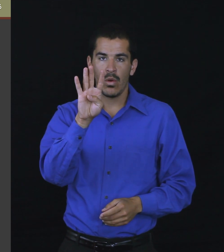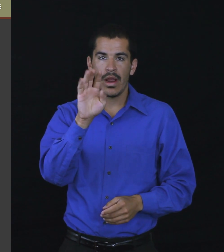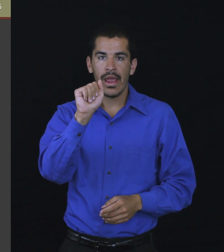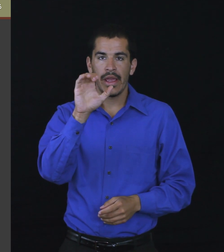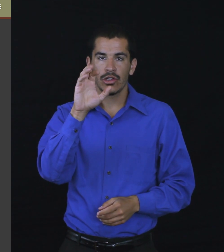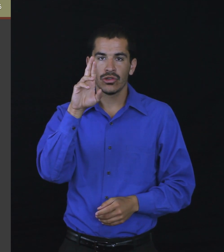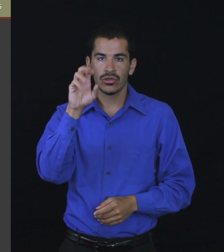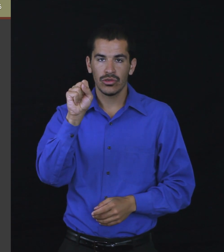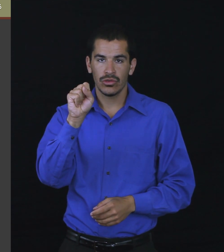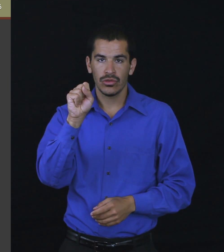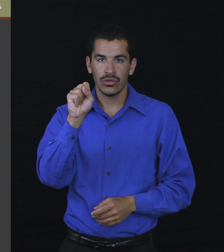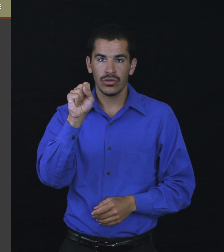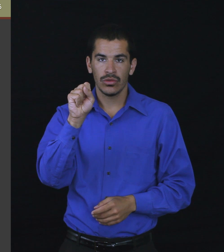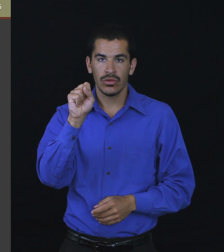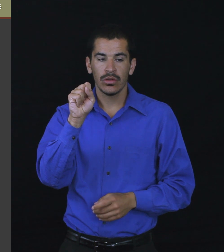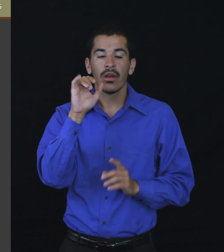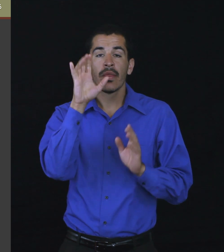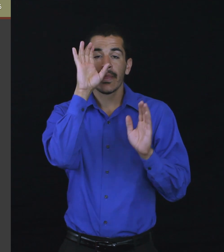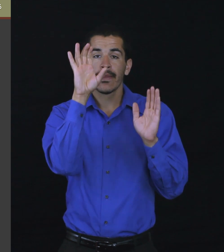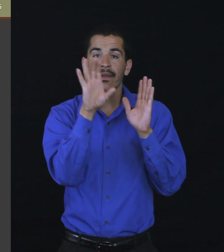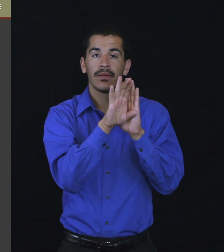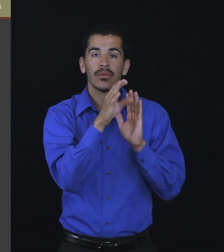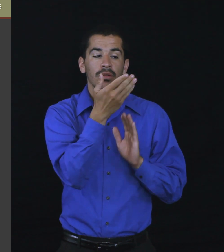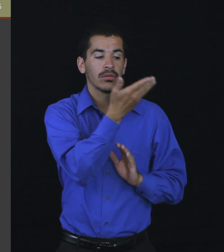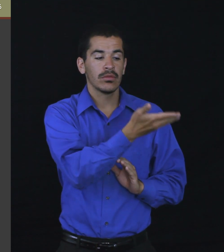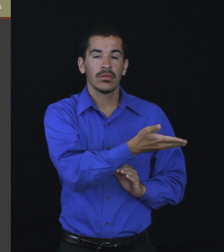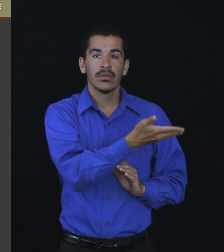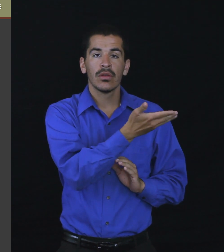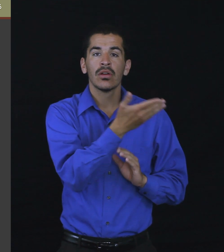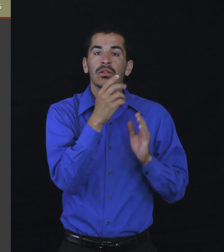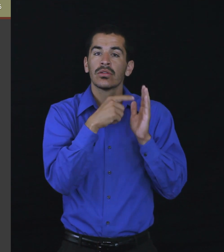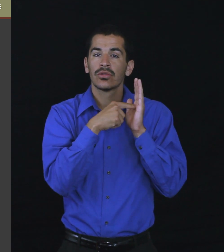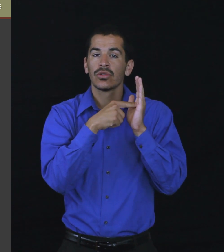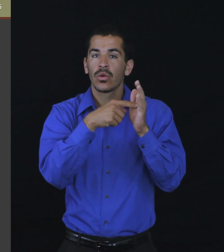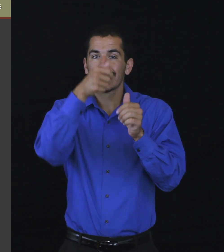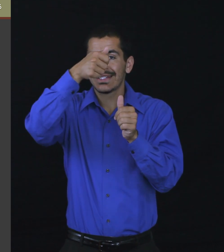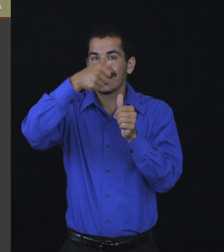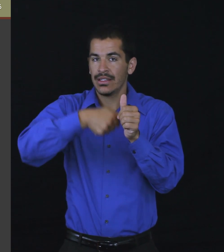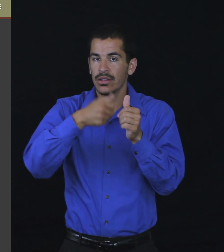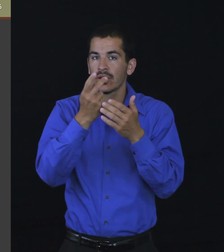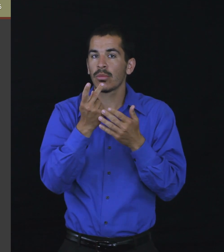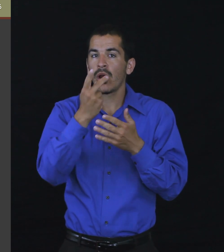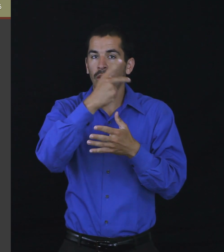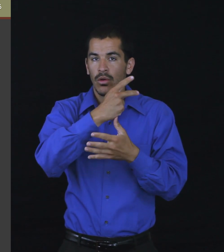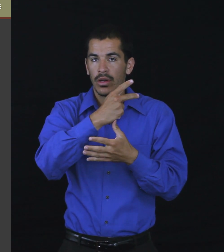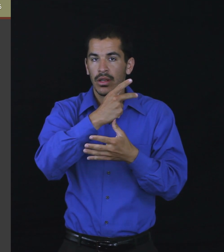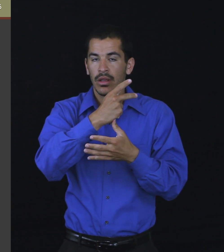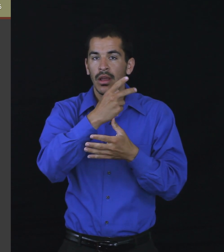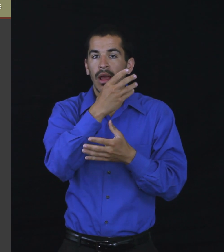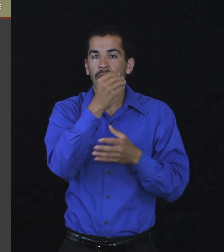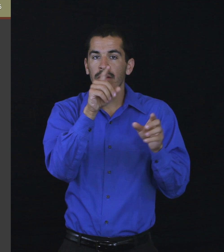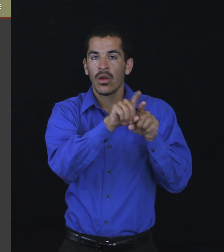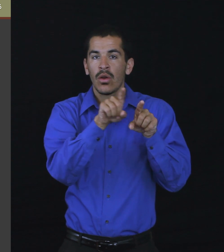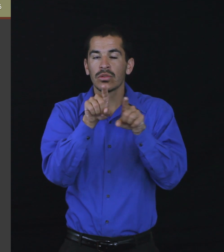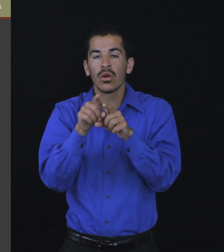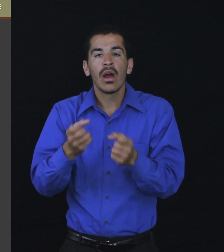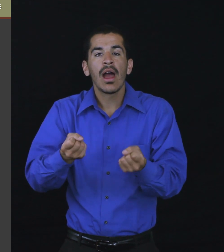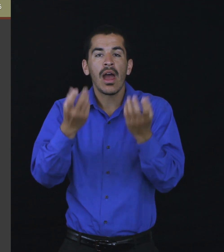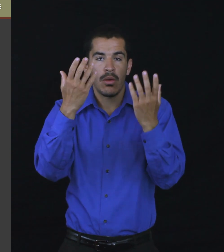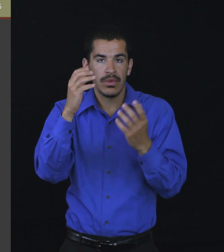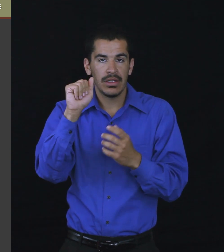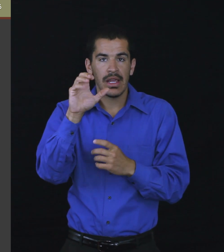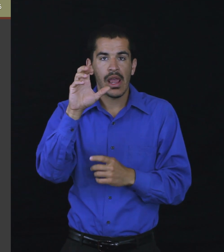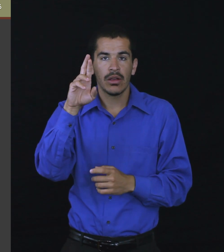This diagram shows each priority and how many acres it would take